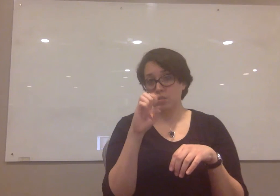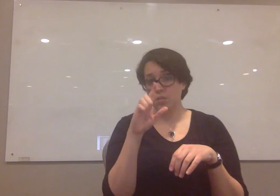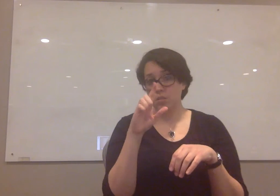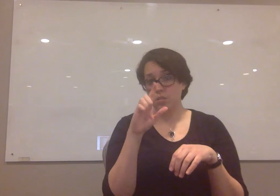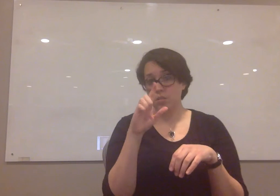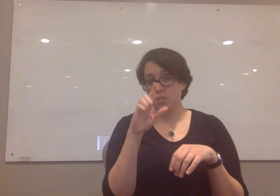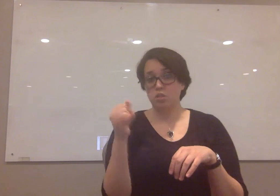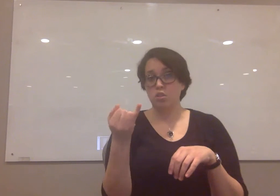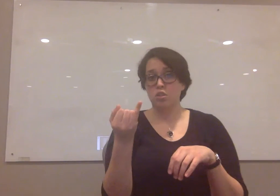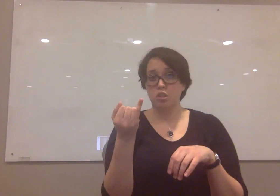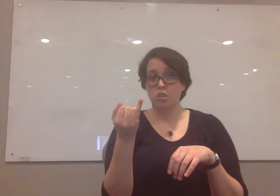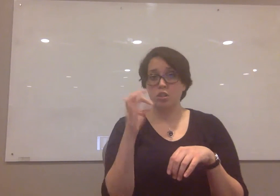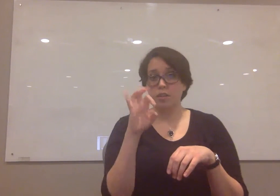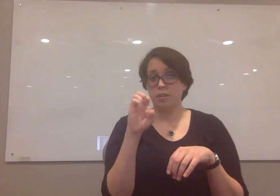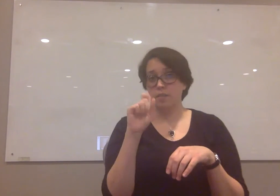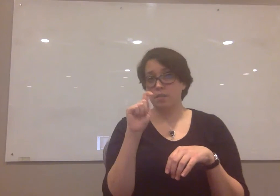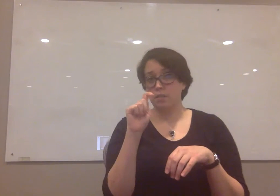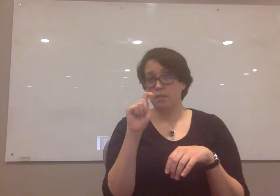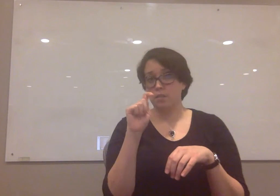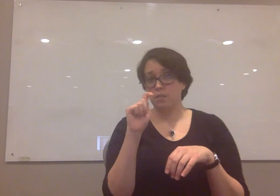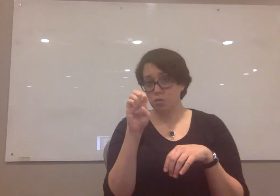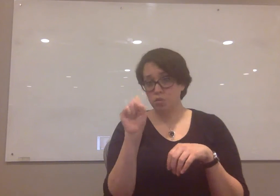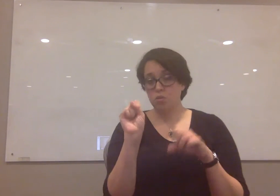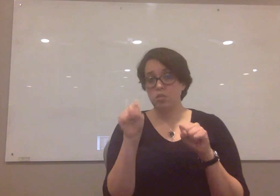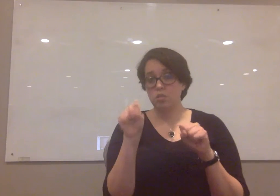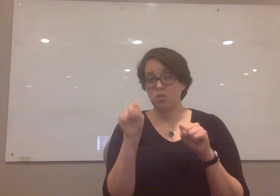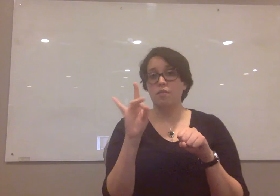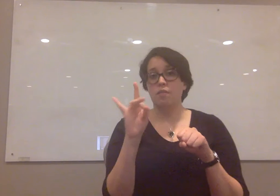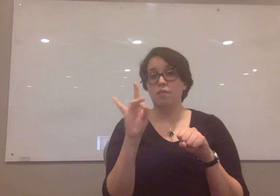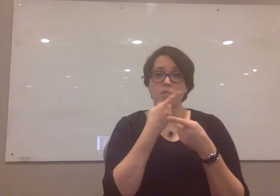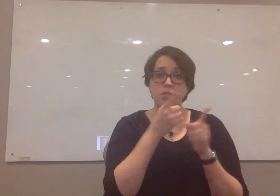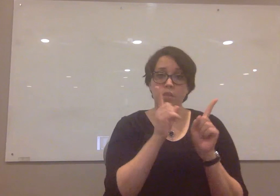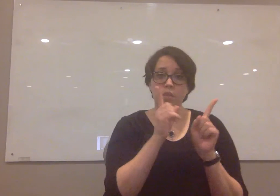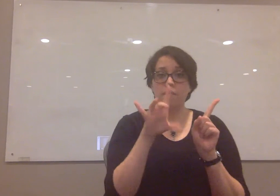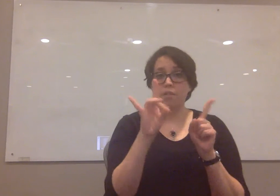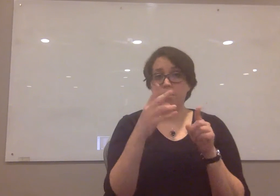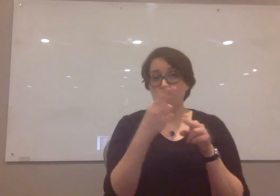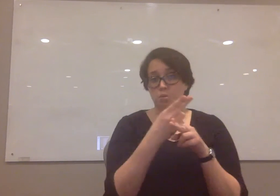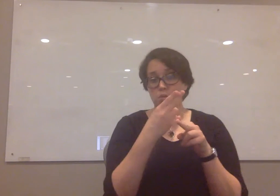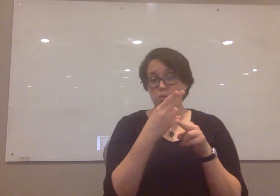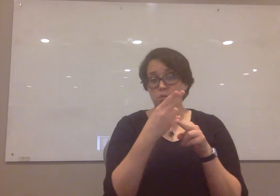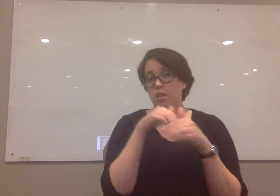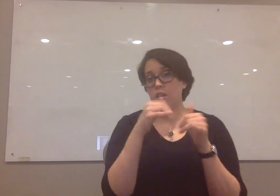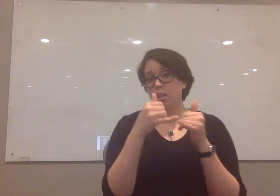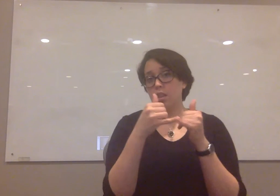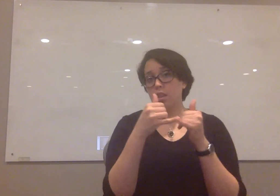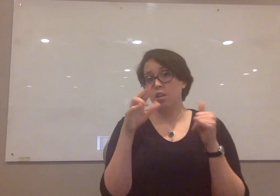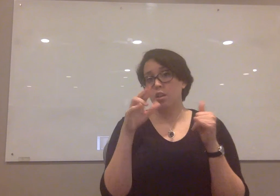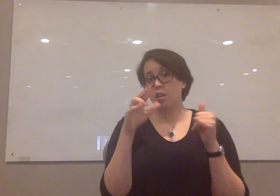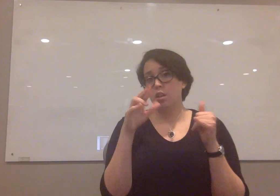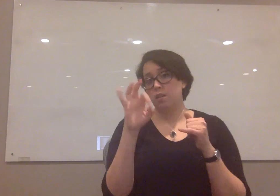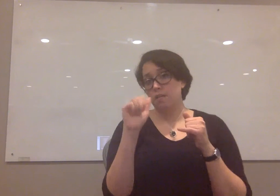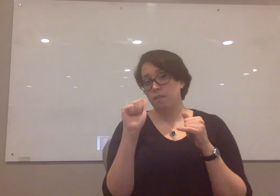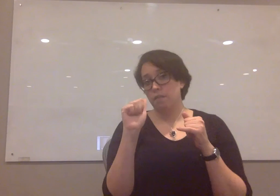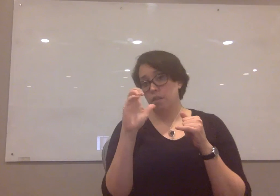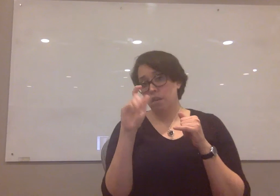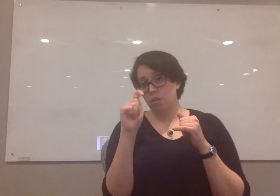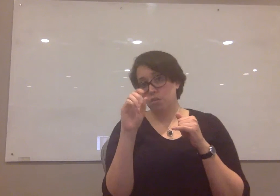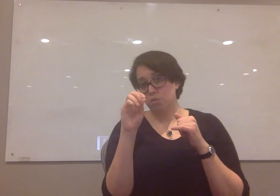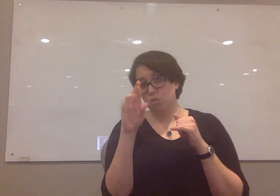can go to declaration, you can find usage. You can even do inline refactoring where you say to refactor it, you type and it changes all the usages at the